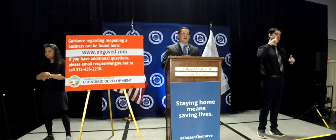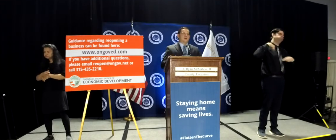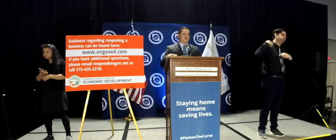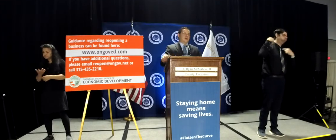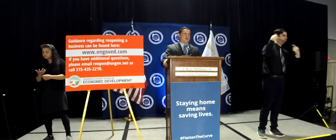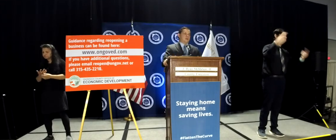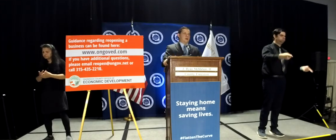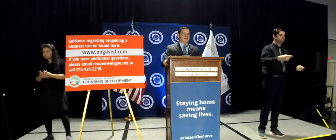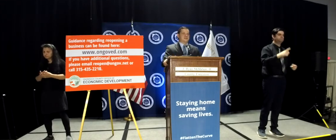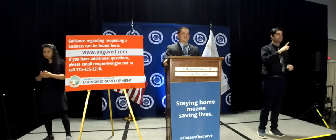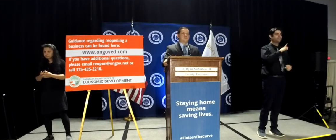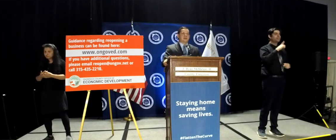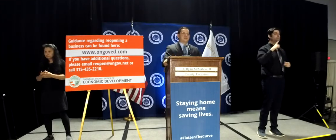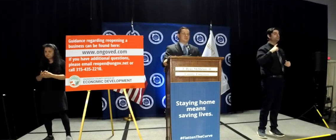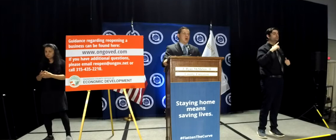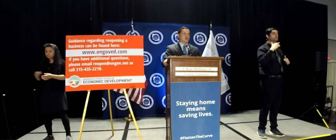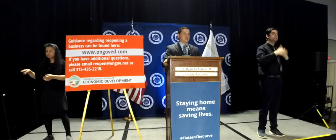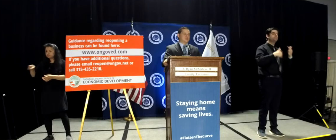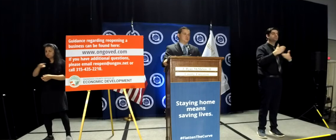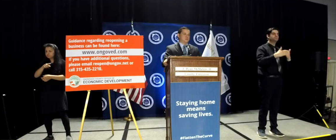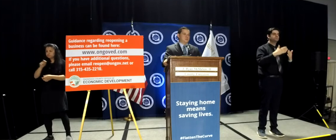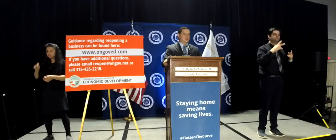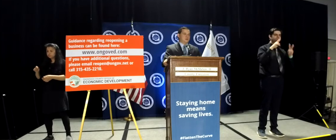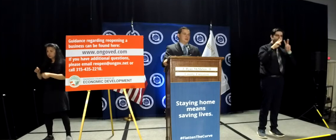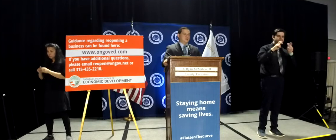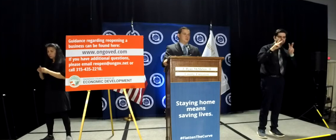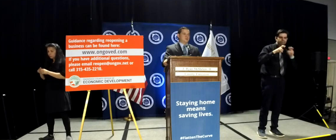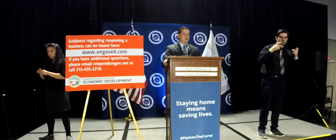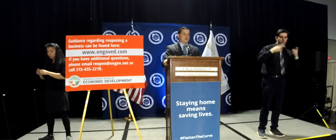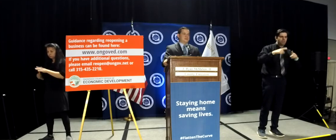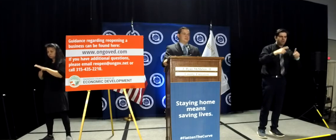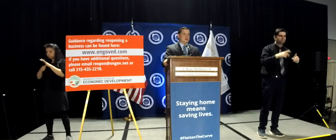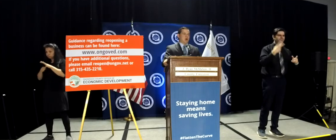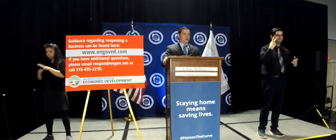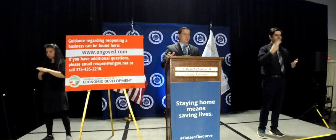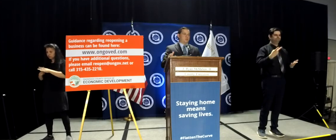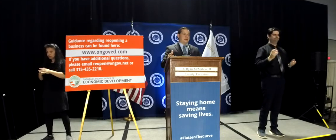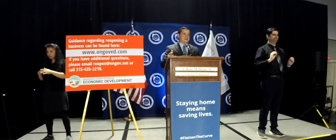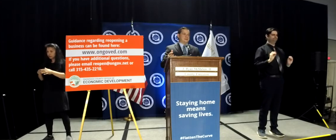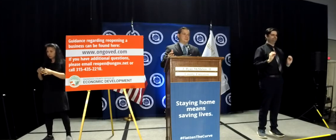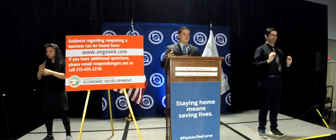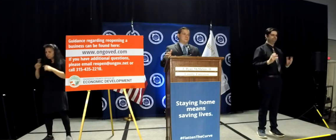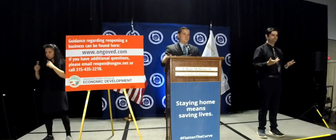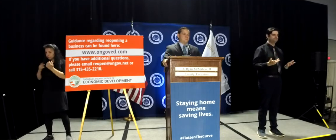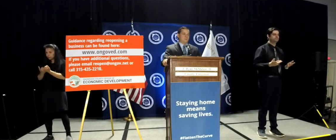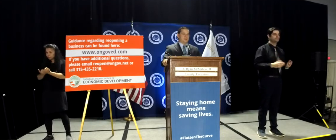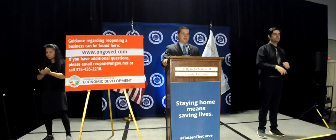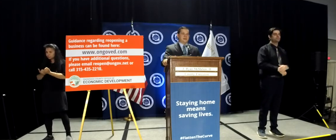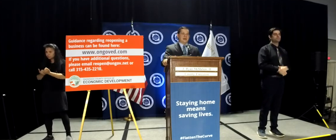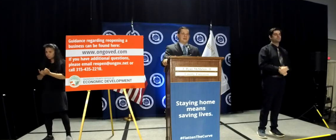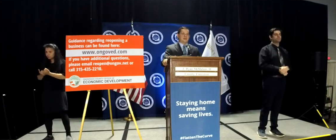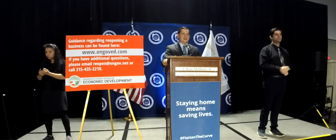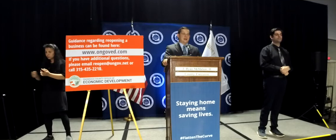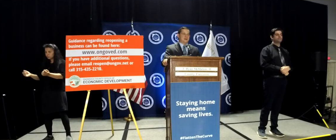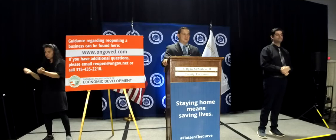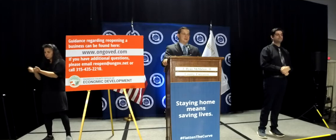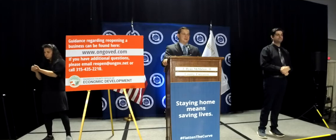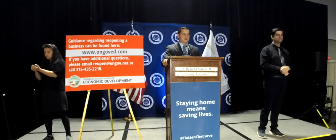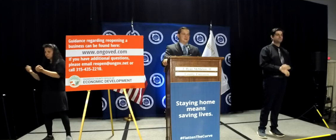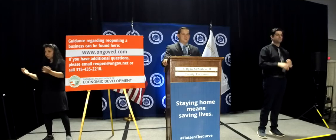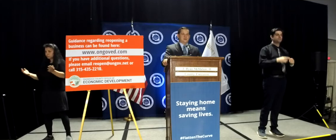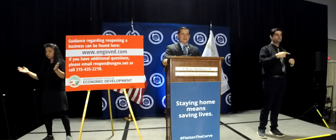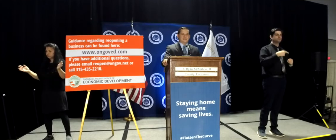talk about the process of making sausage, and usually it's an ugly process. But at the end of the